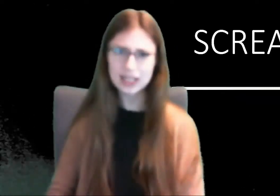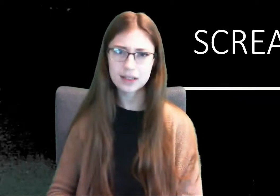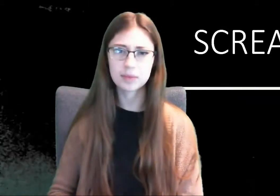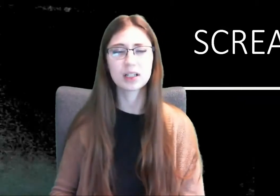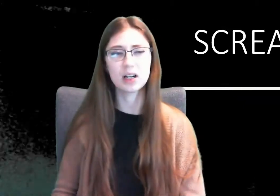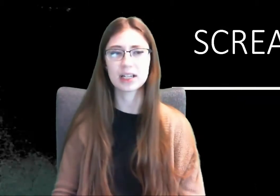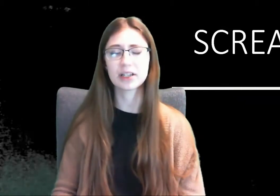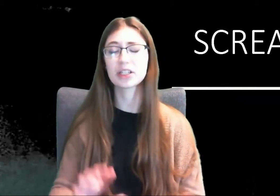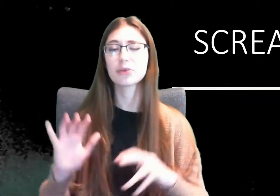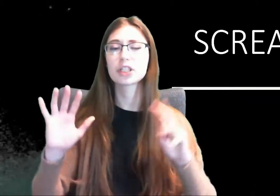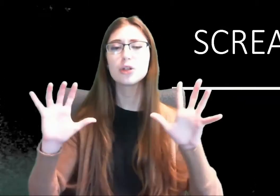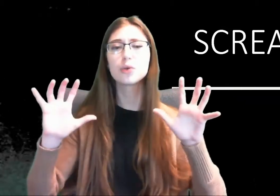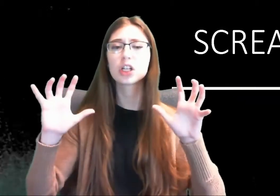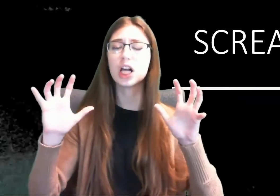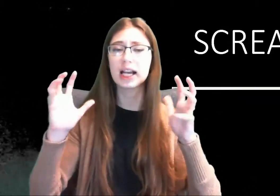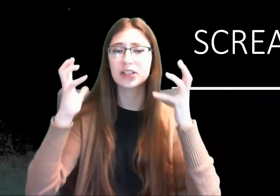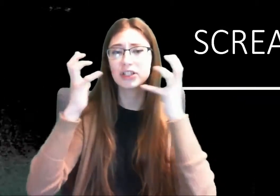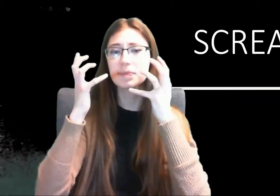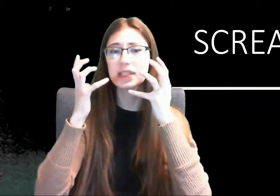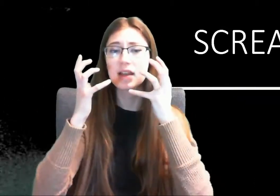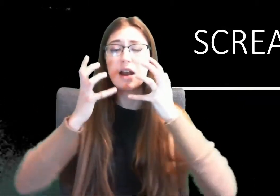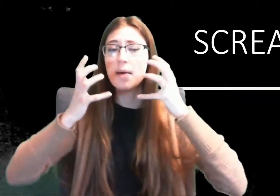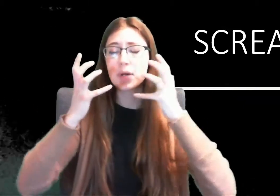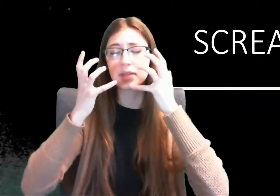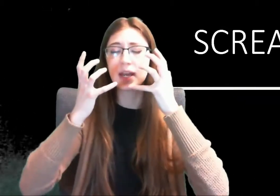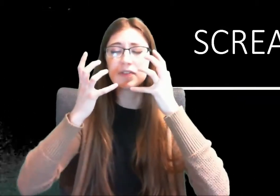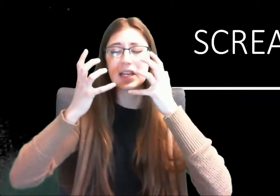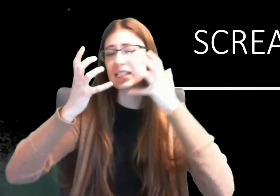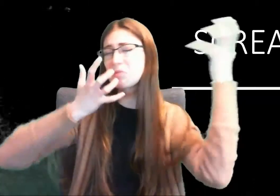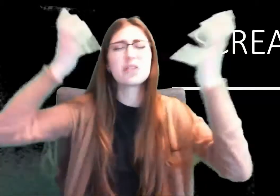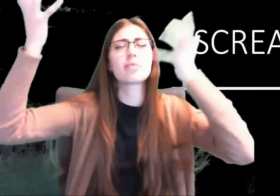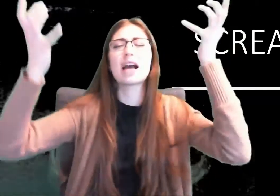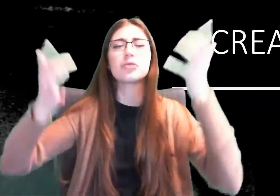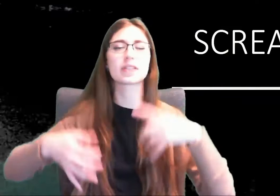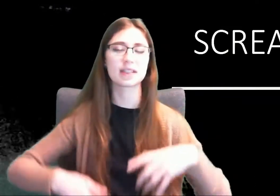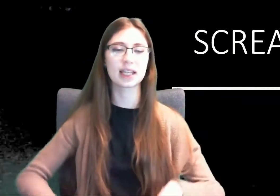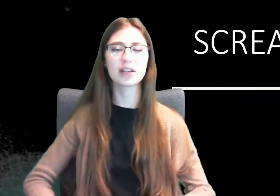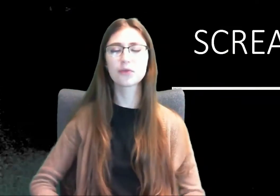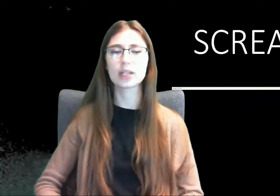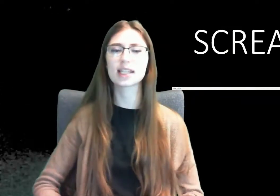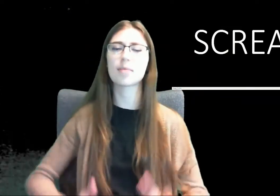Scream. All right, you can do 2 claw hand shapes. Put them by your face and move them out like your voice coming out.